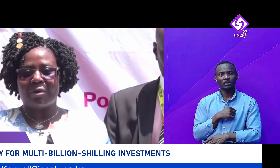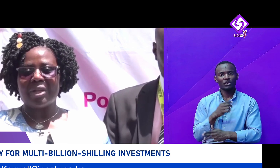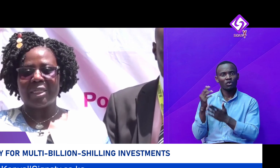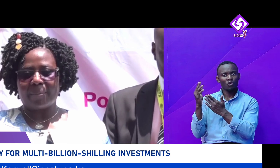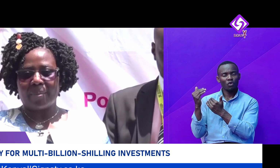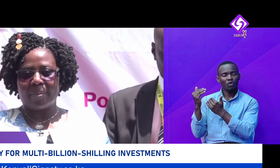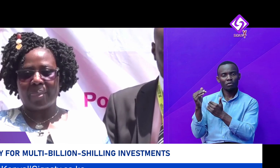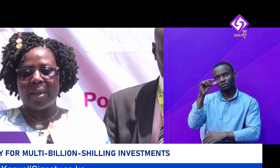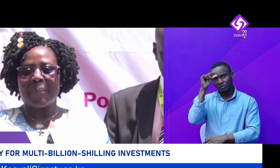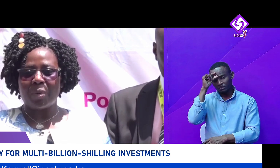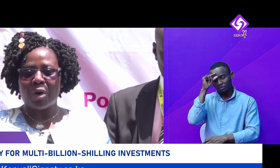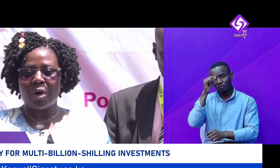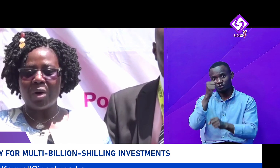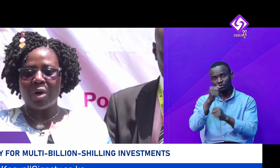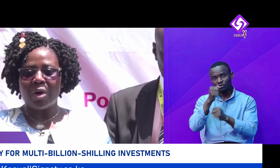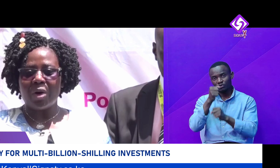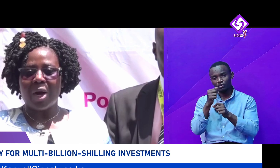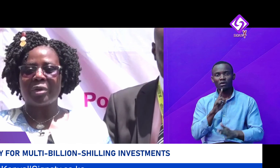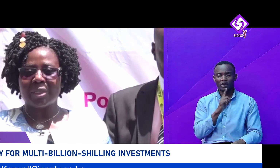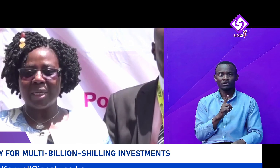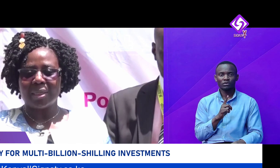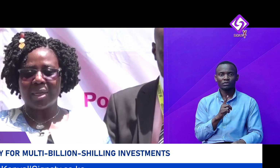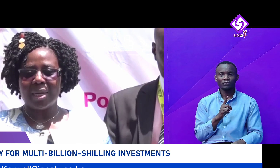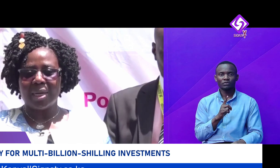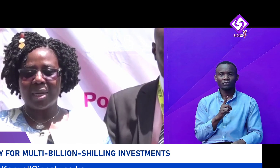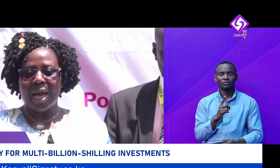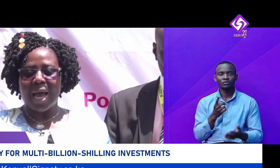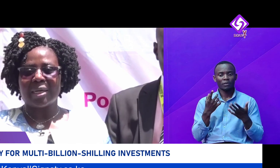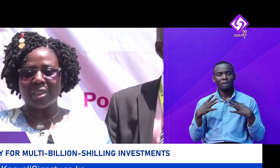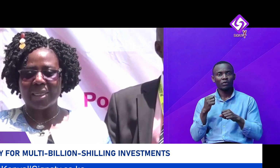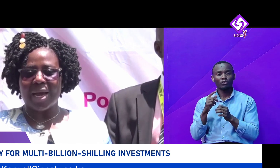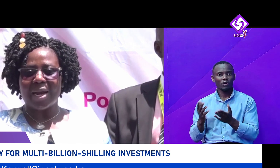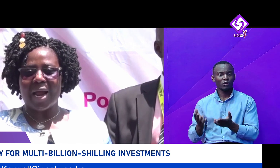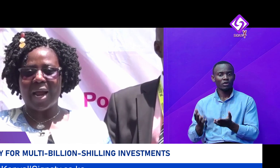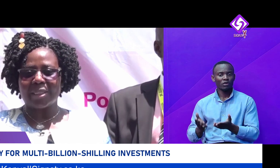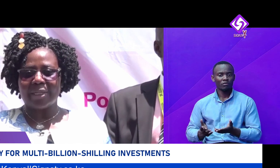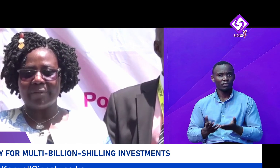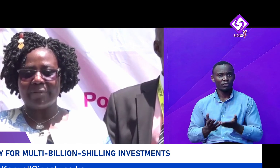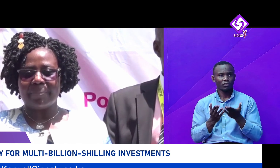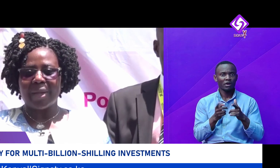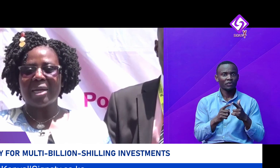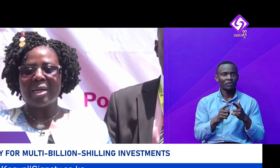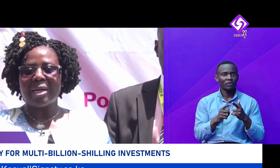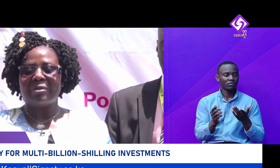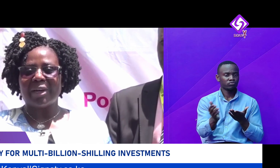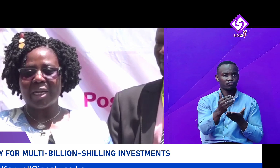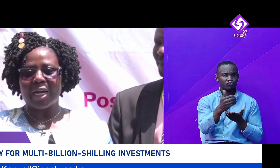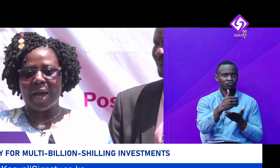end of the day, people are producing, aggregation centers are active, and